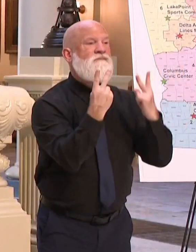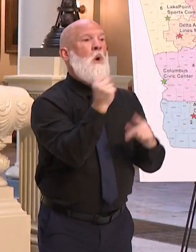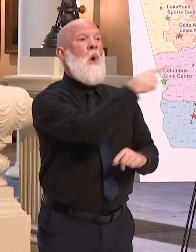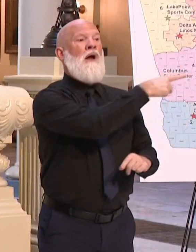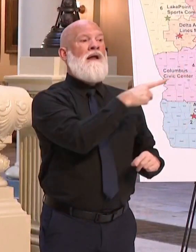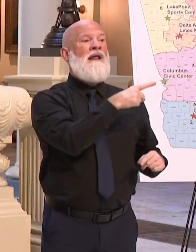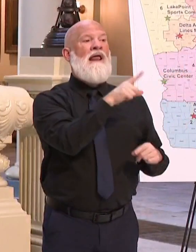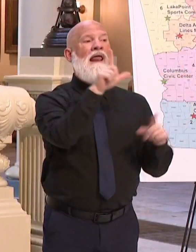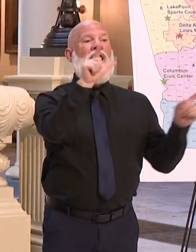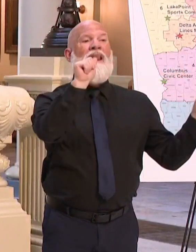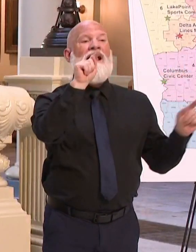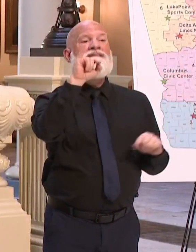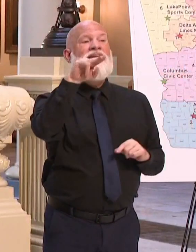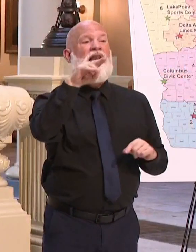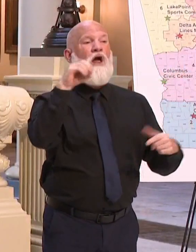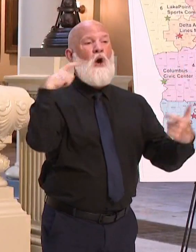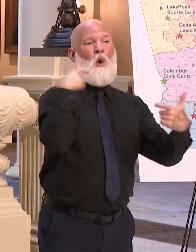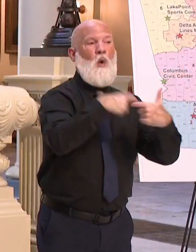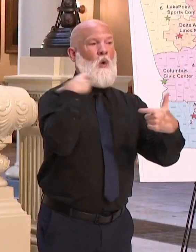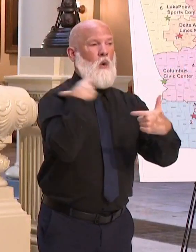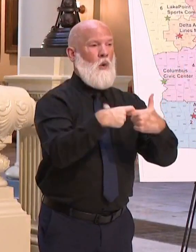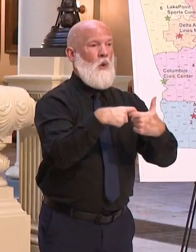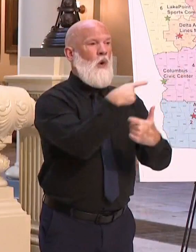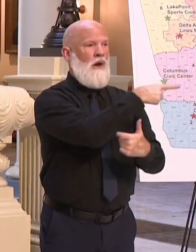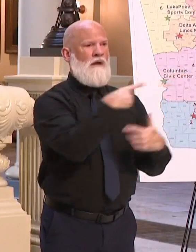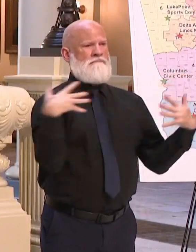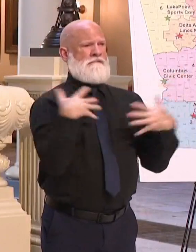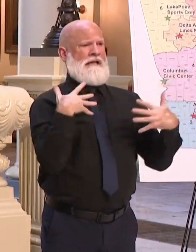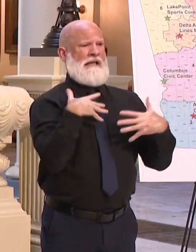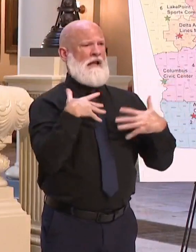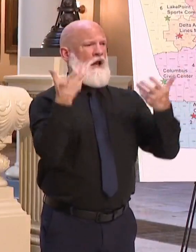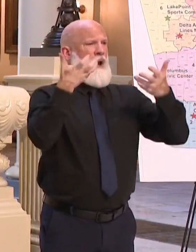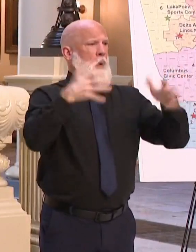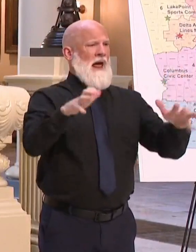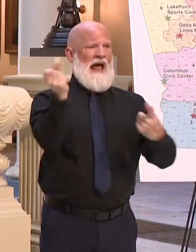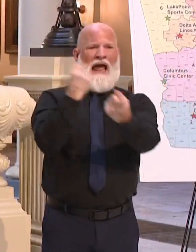encourage people to take advantage of the vaccine. Thank you, Commissioner. Thank you.